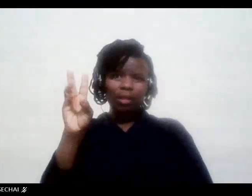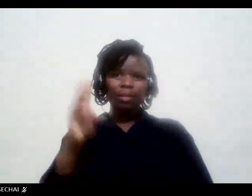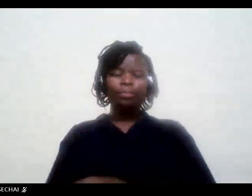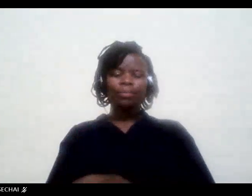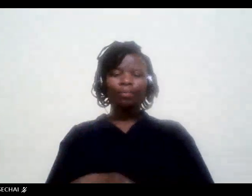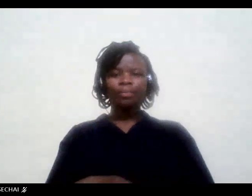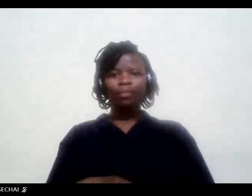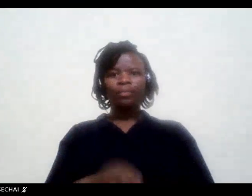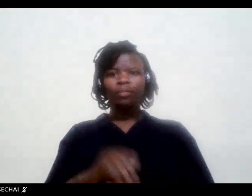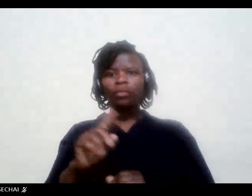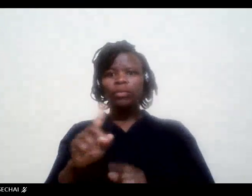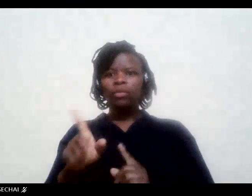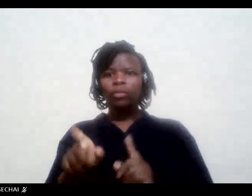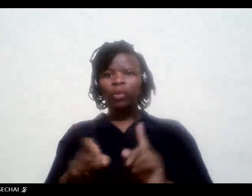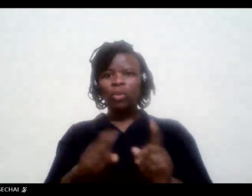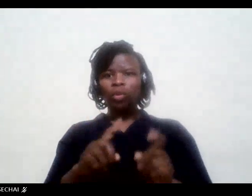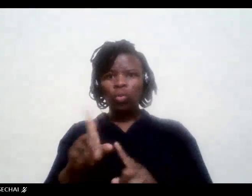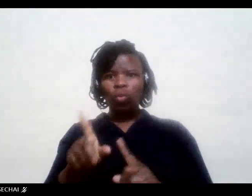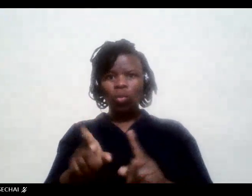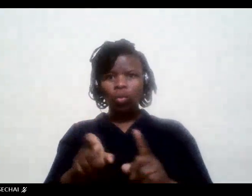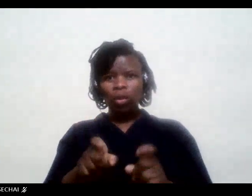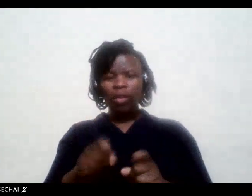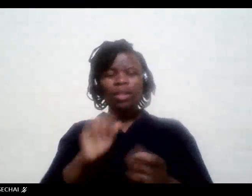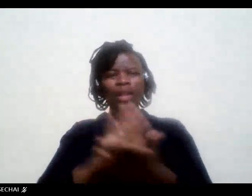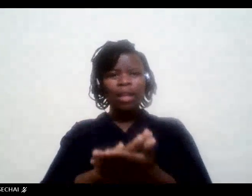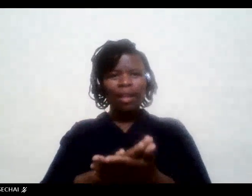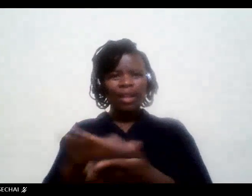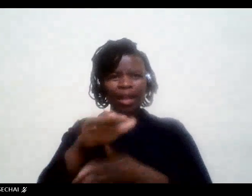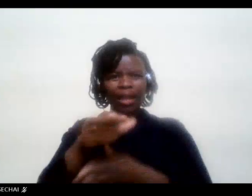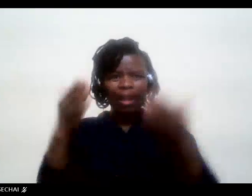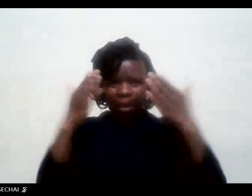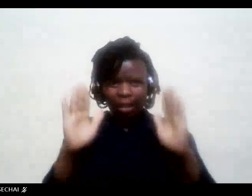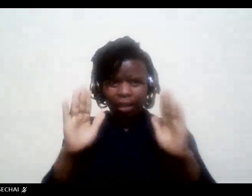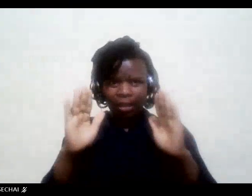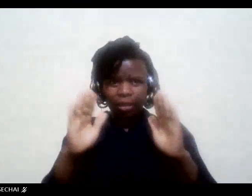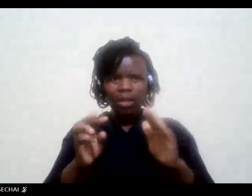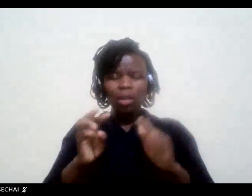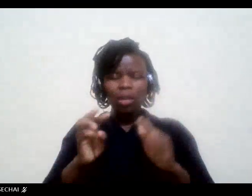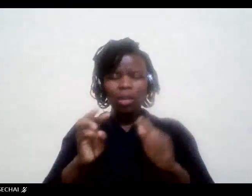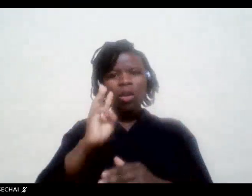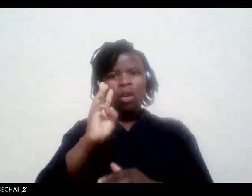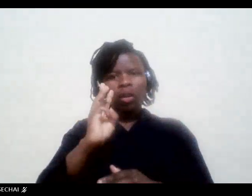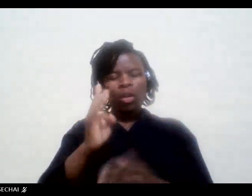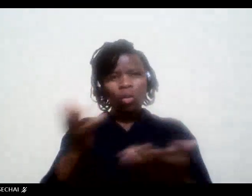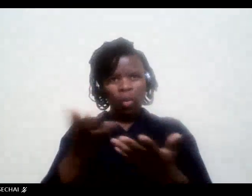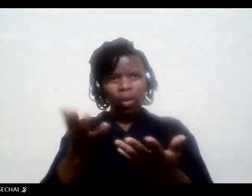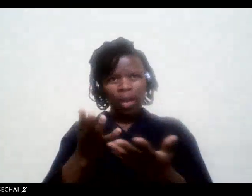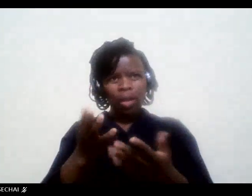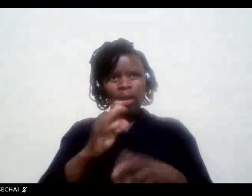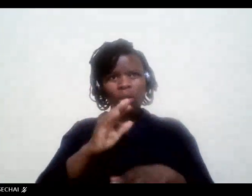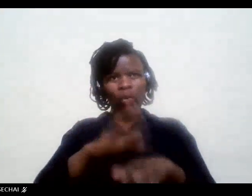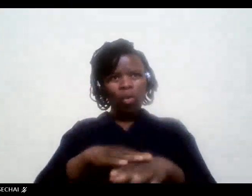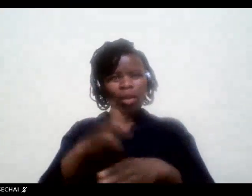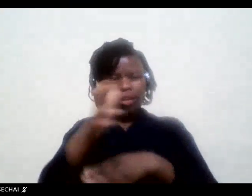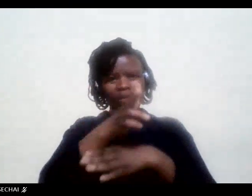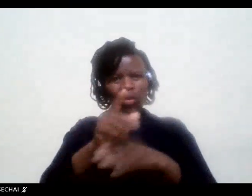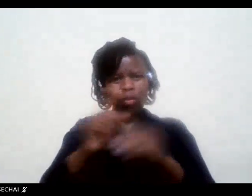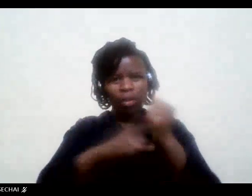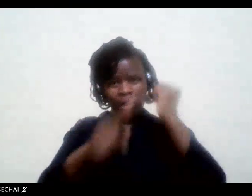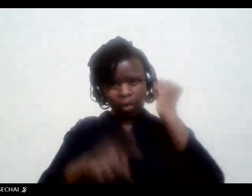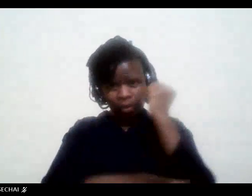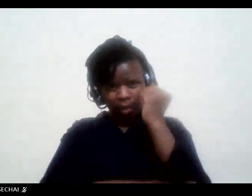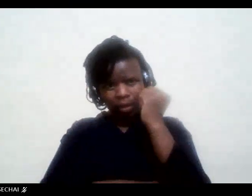and areas of clarification you want to pose to Benedict on Thursday, and come with that on Thursday. Cedric, last question. Yeah,